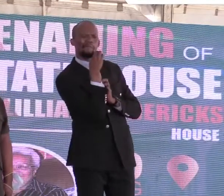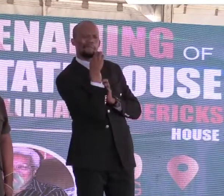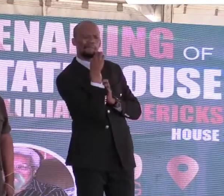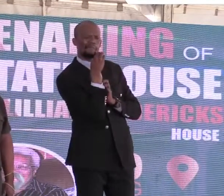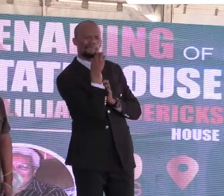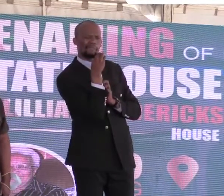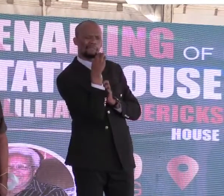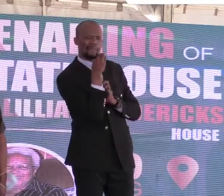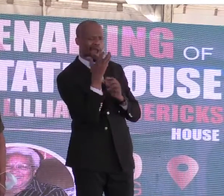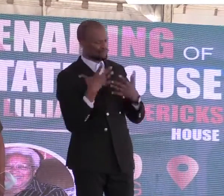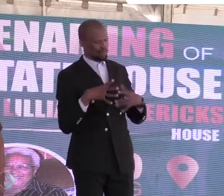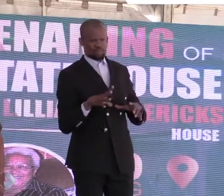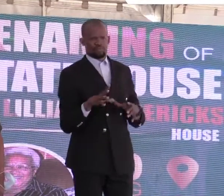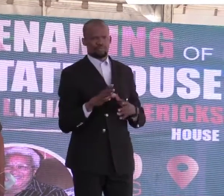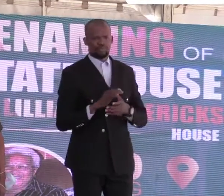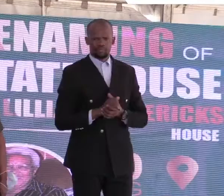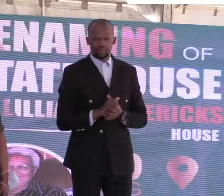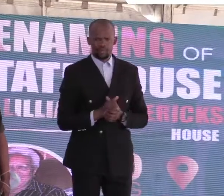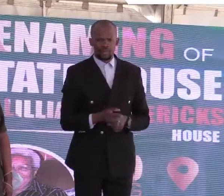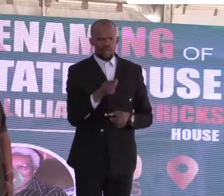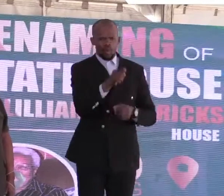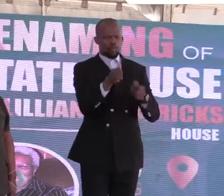She's very eloquent in Xhosa.